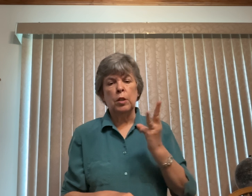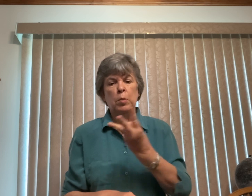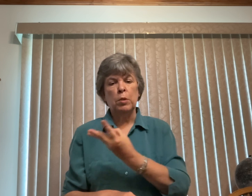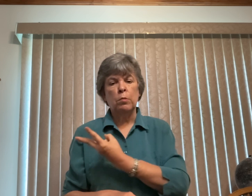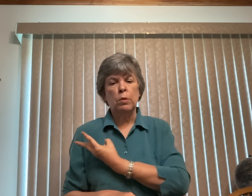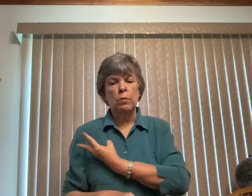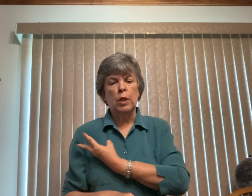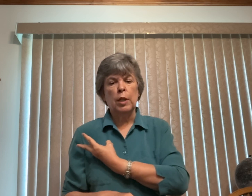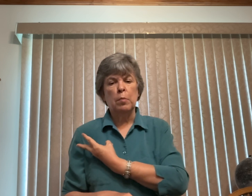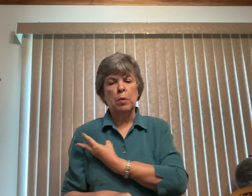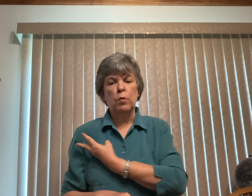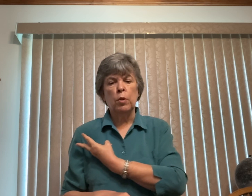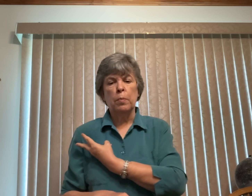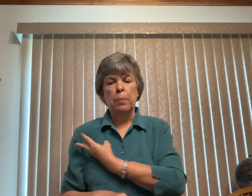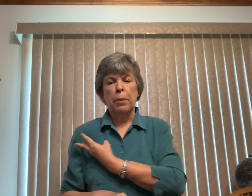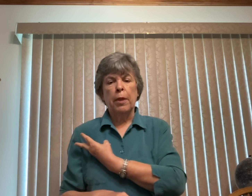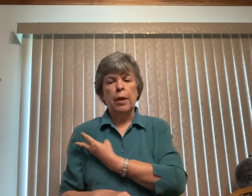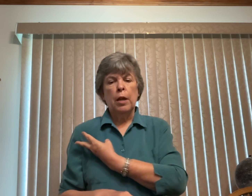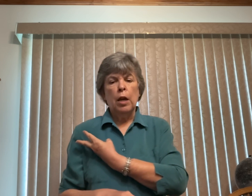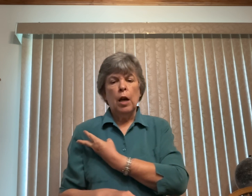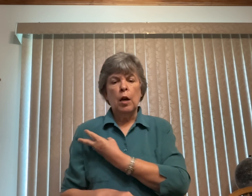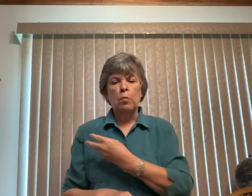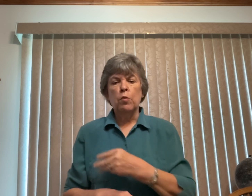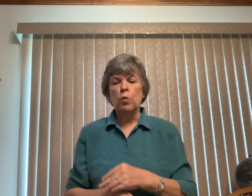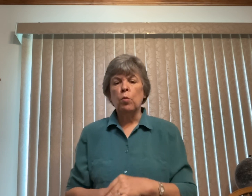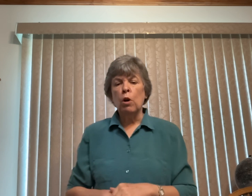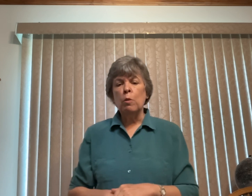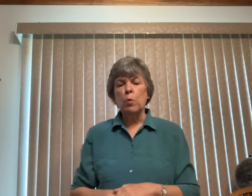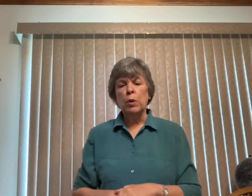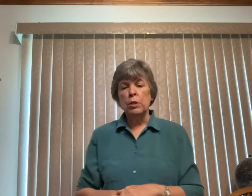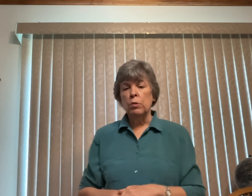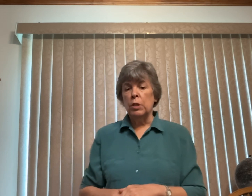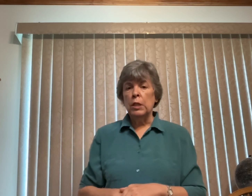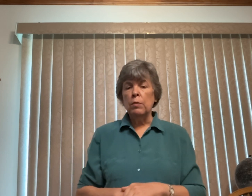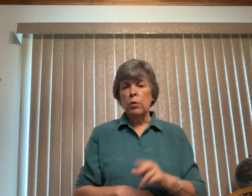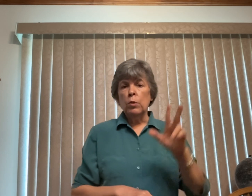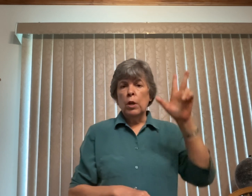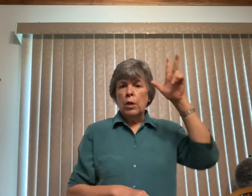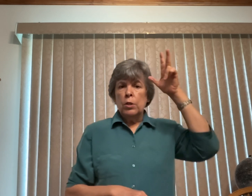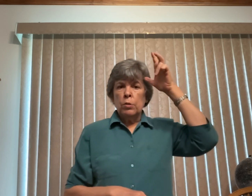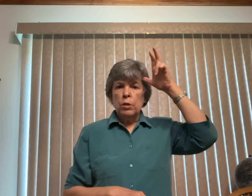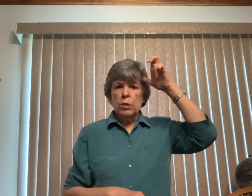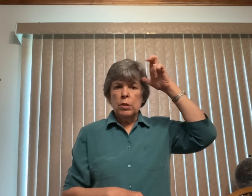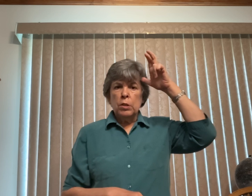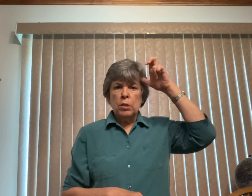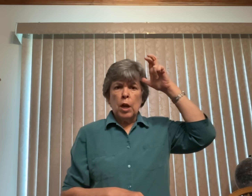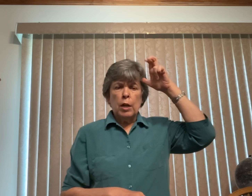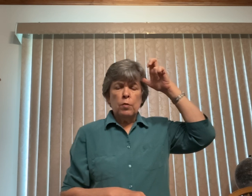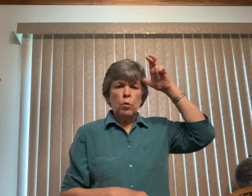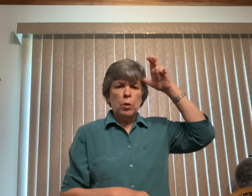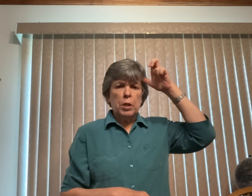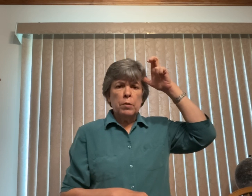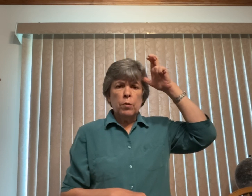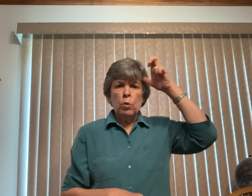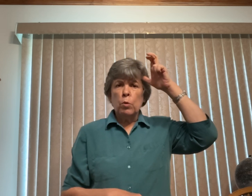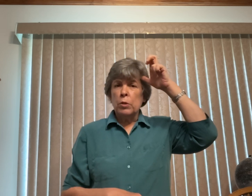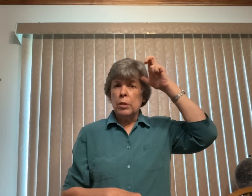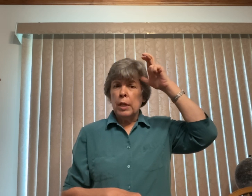W. We've done that before. For woe, I'm going to use evil. So this is the sign for evil or Satan